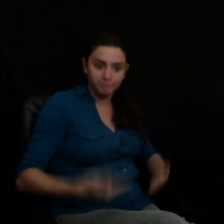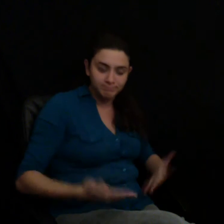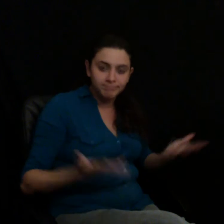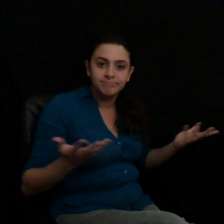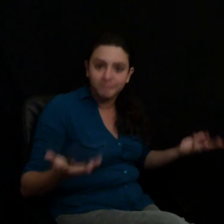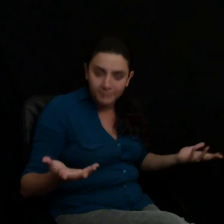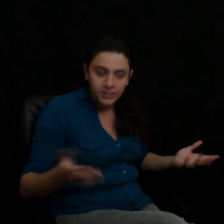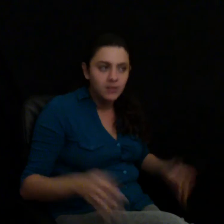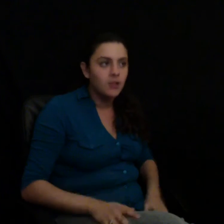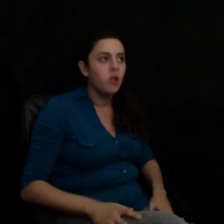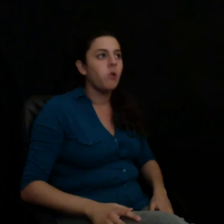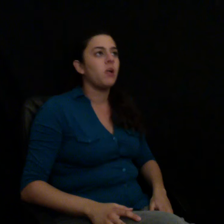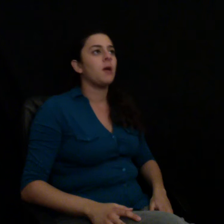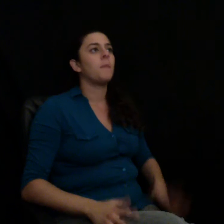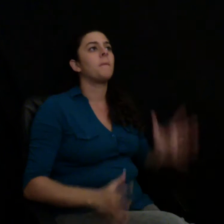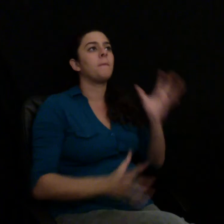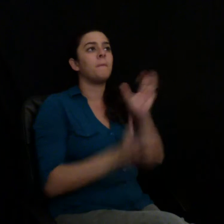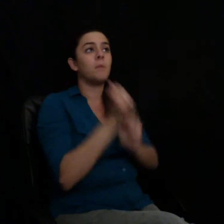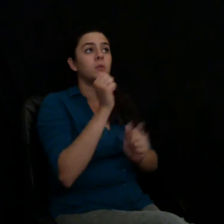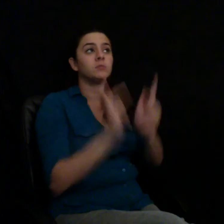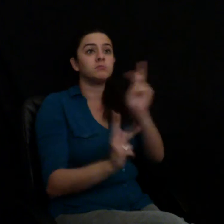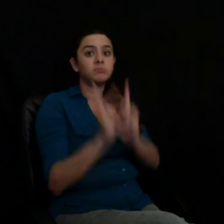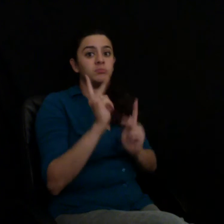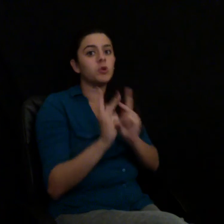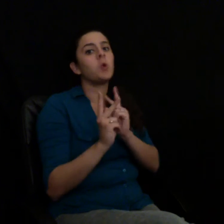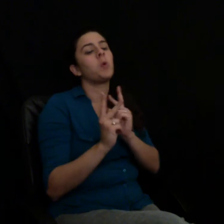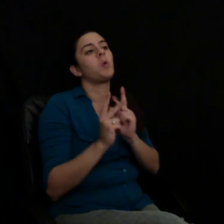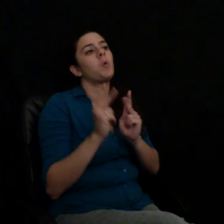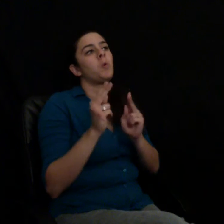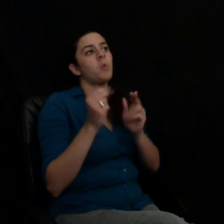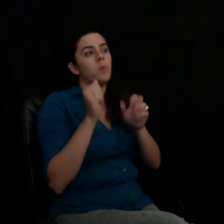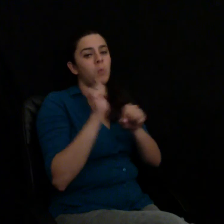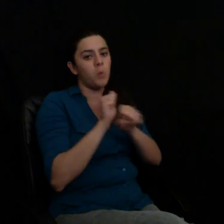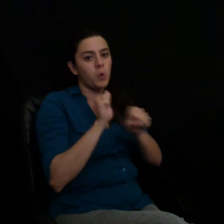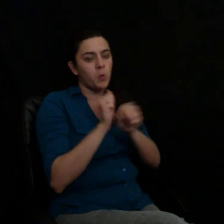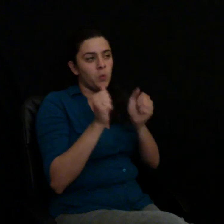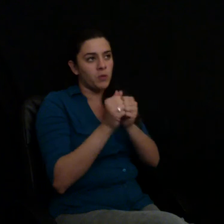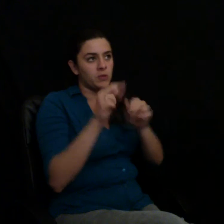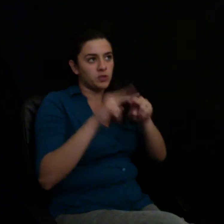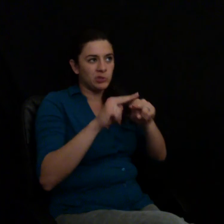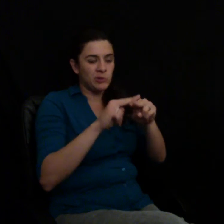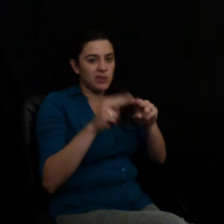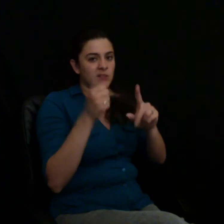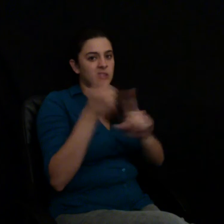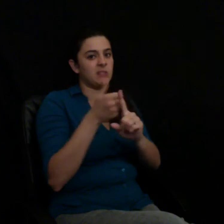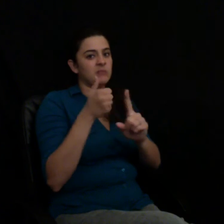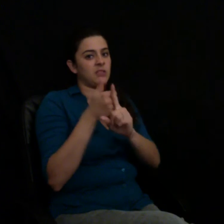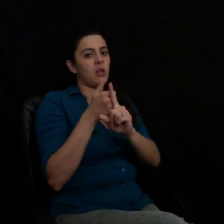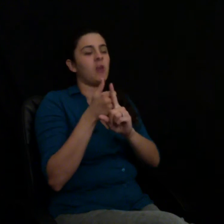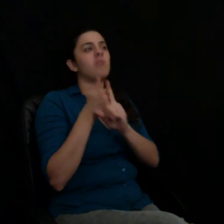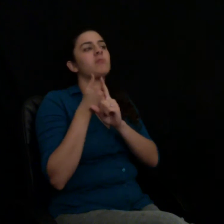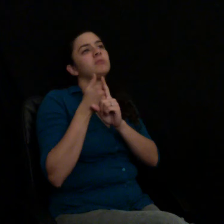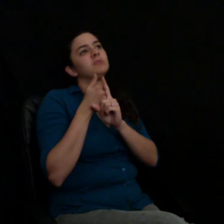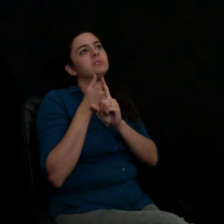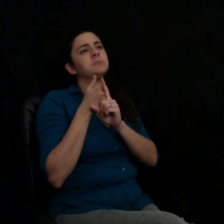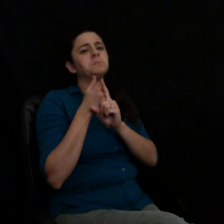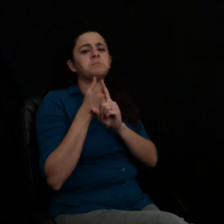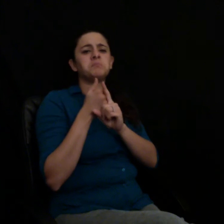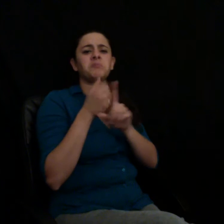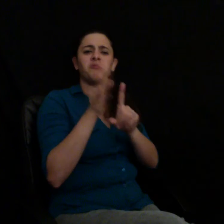our friends. But when it comes to the bull, he's paid for one thing, and that's to kick hobos out of the train yard or kick us off of the train.